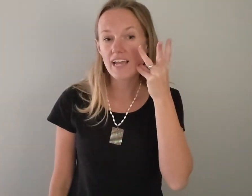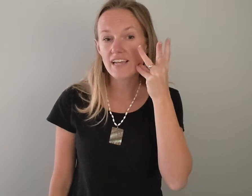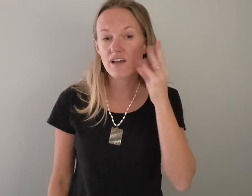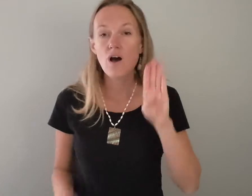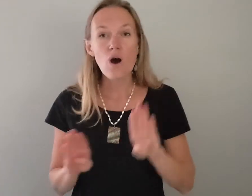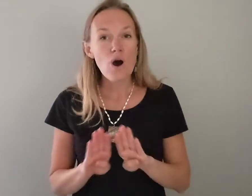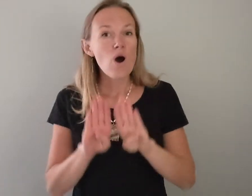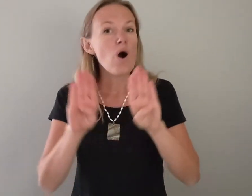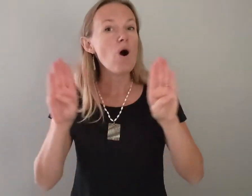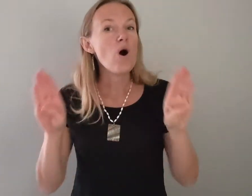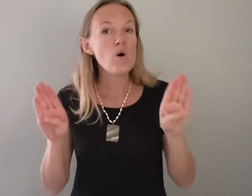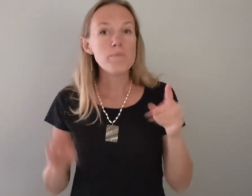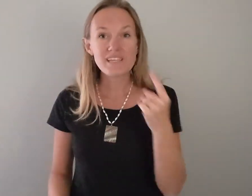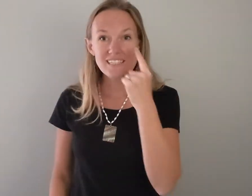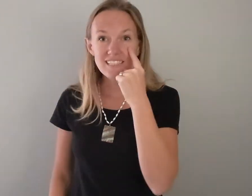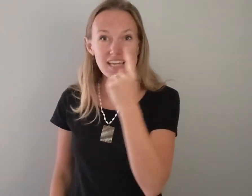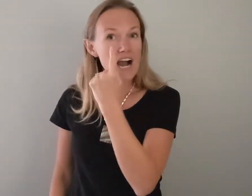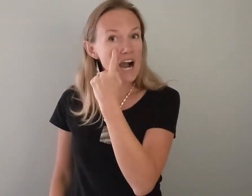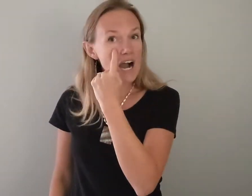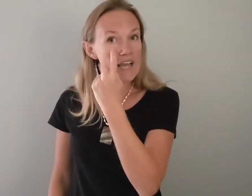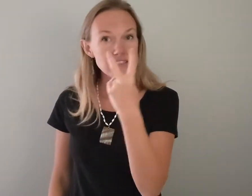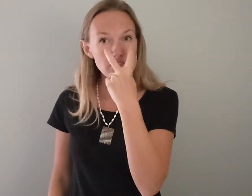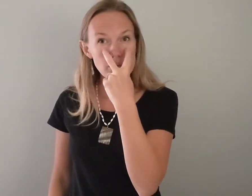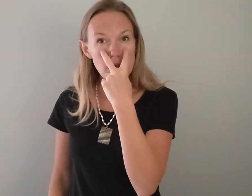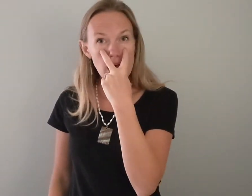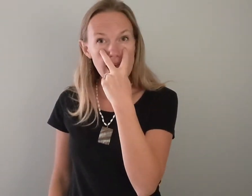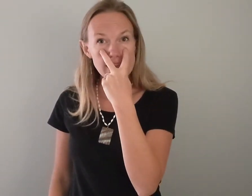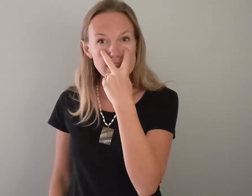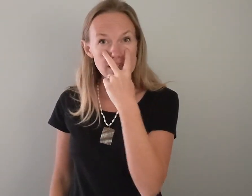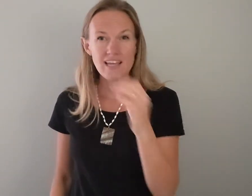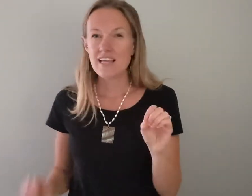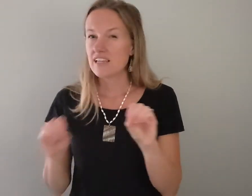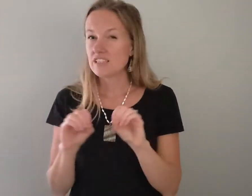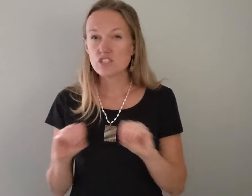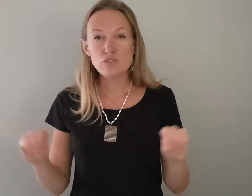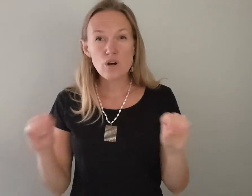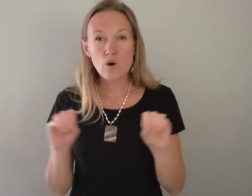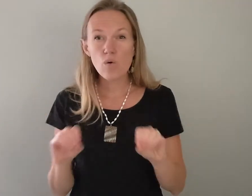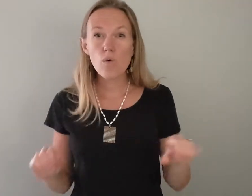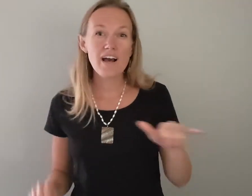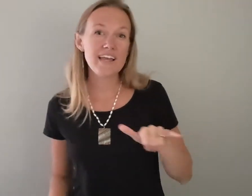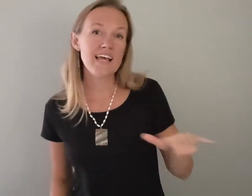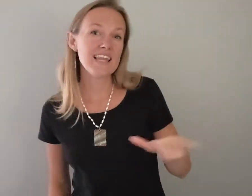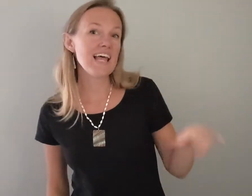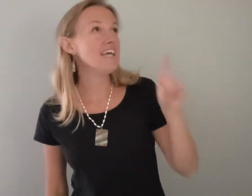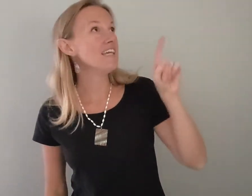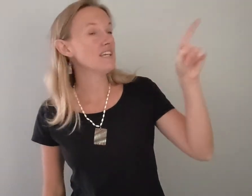wine, opened the eyes of the blind. There's no one like